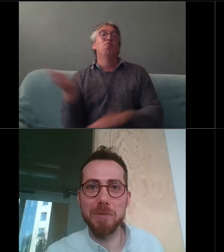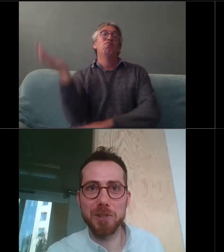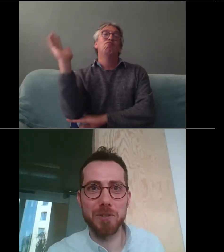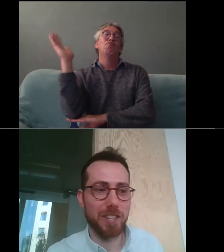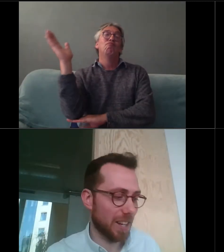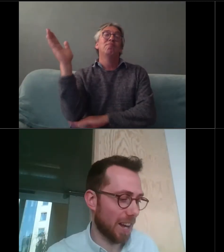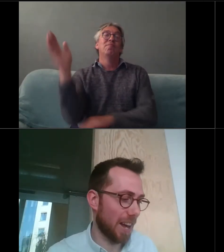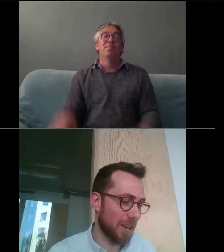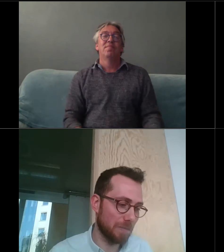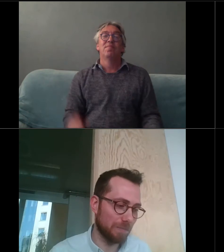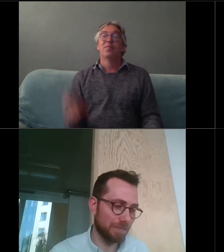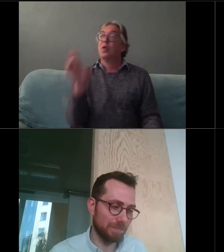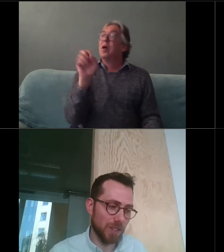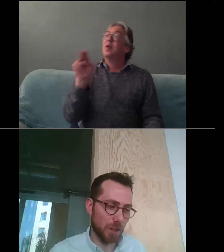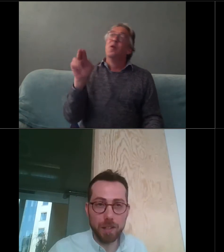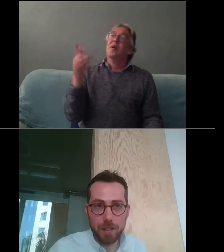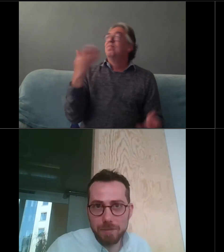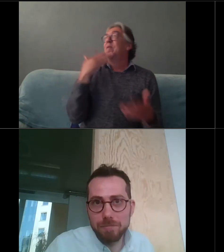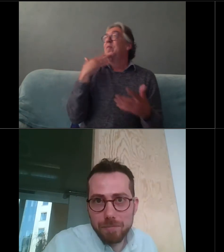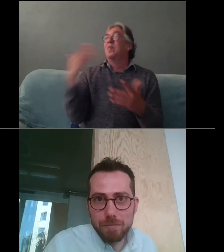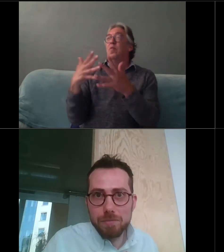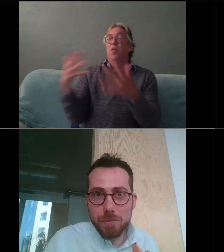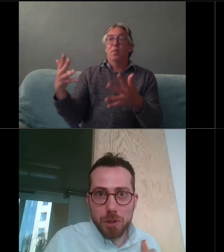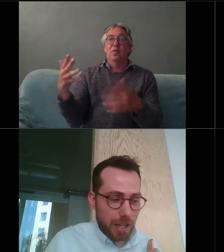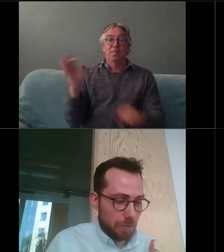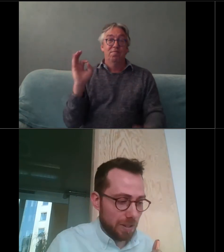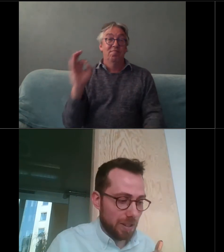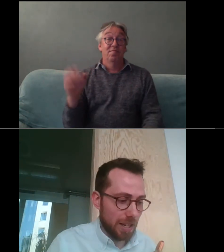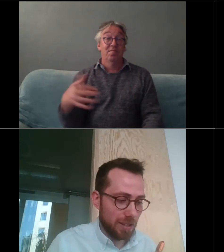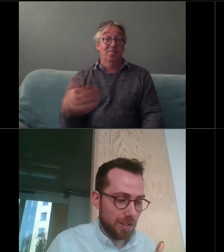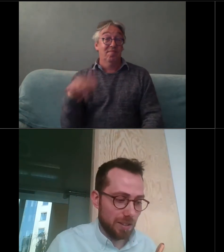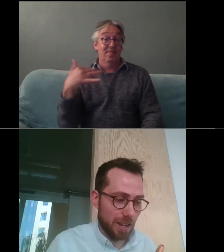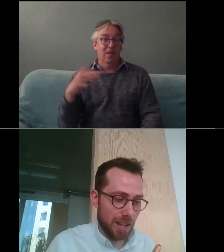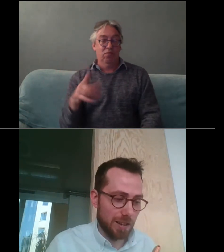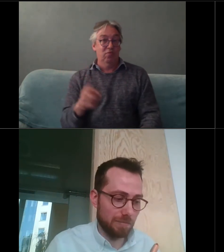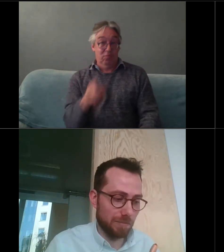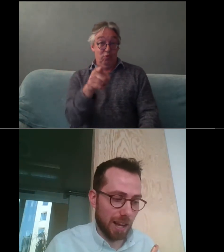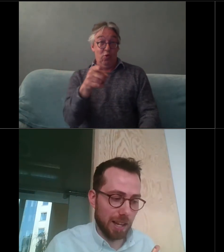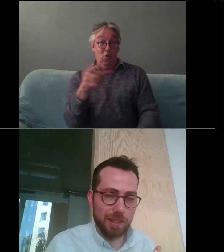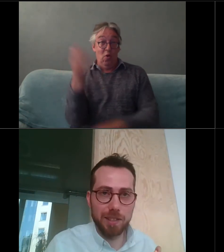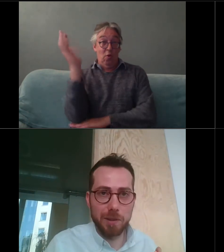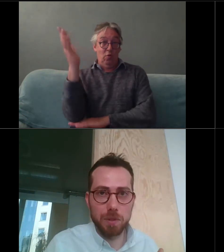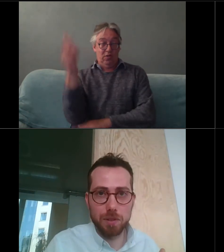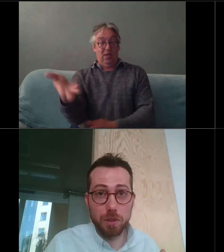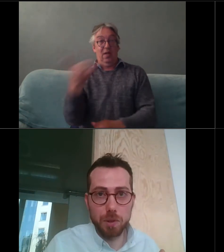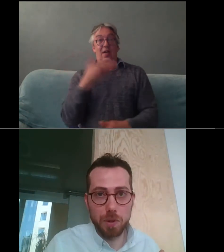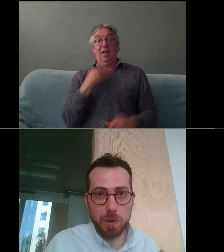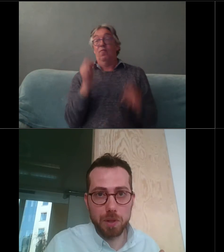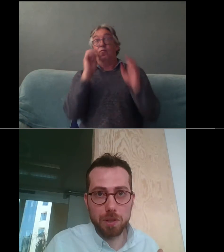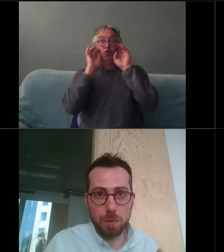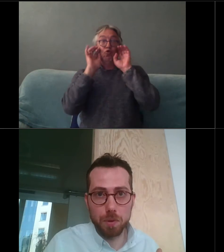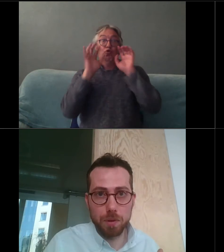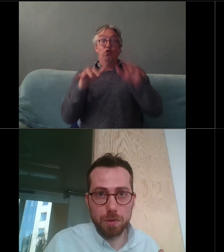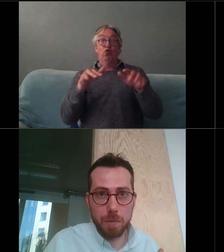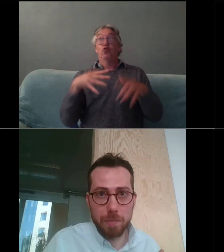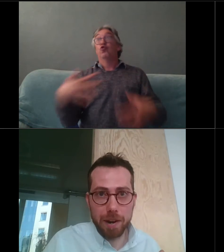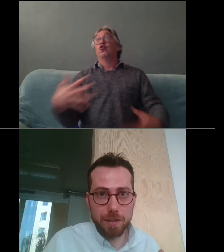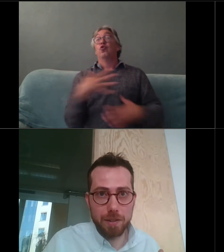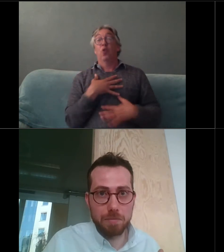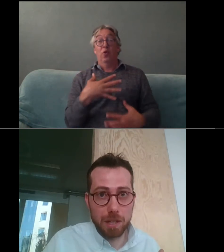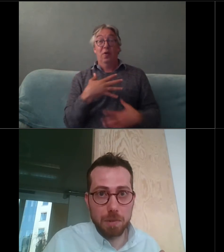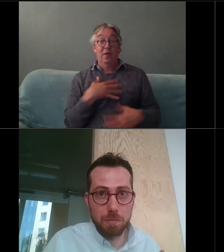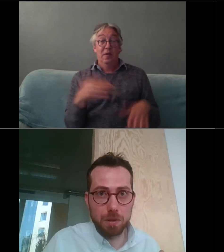Thank you very much, Gunther. Quite a shocking presentation, and it was good to explore some